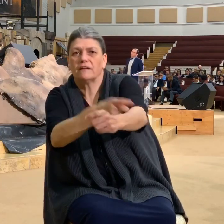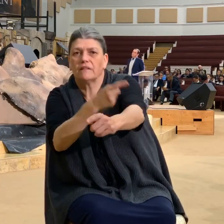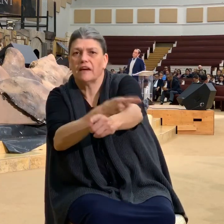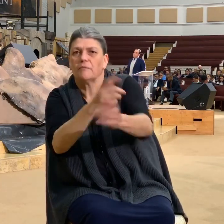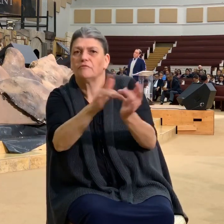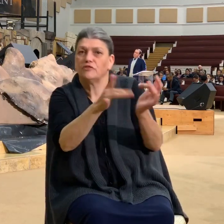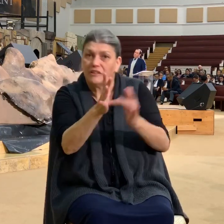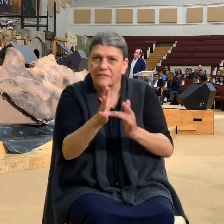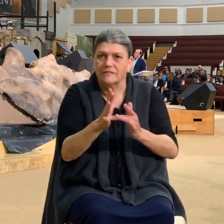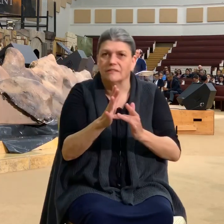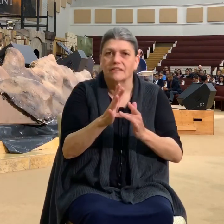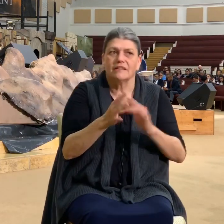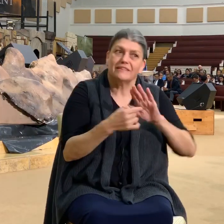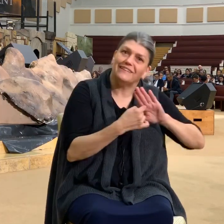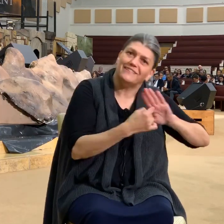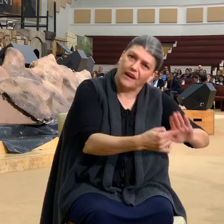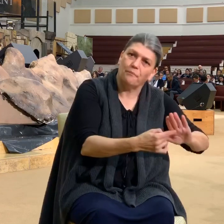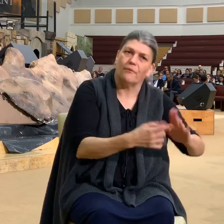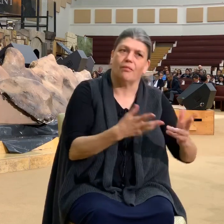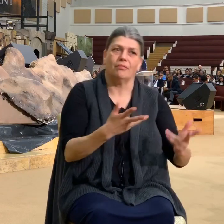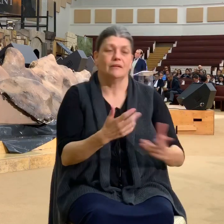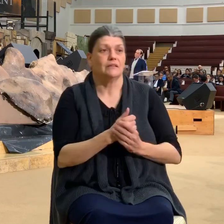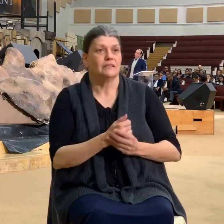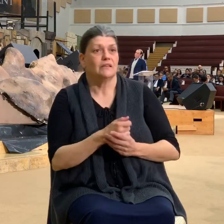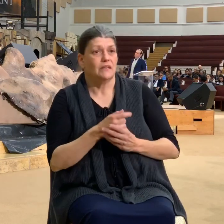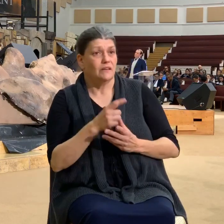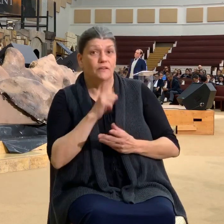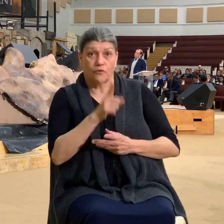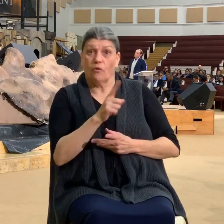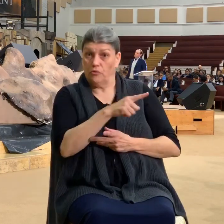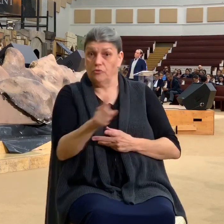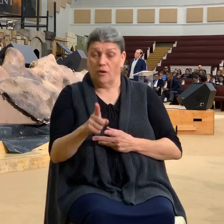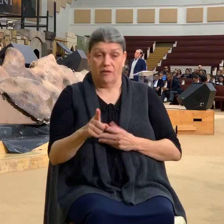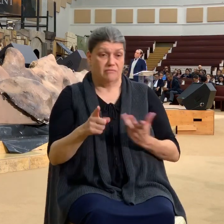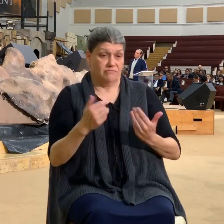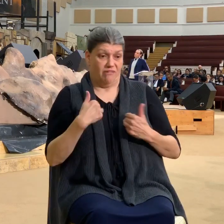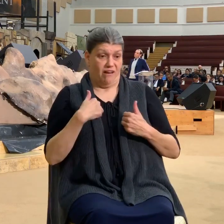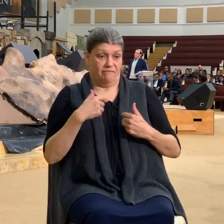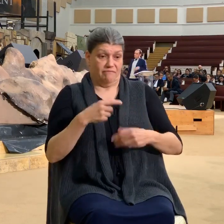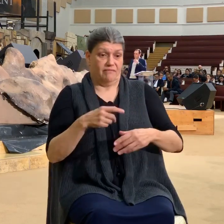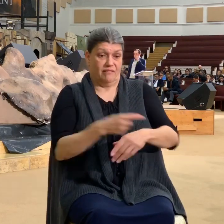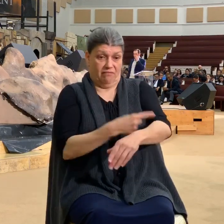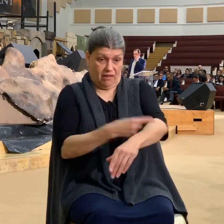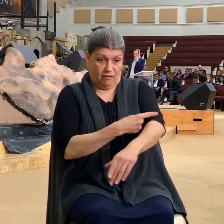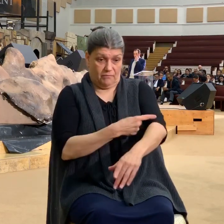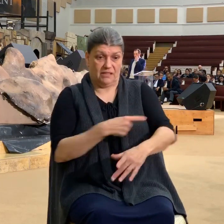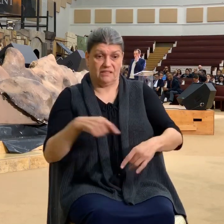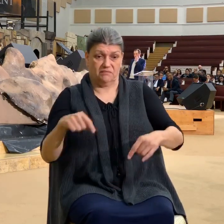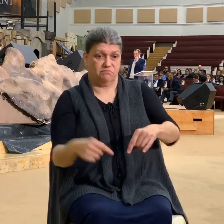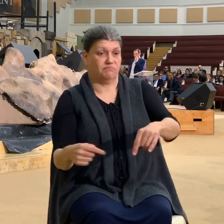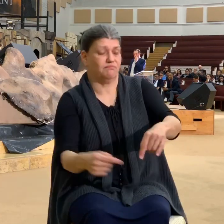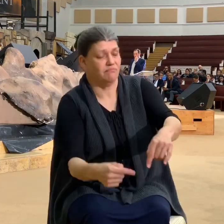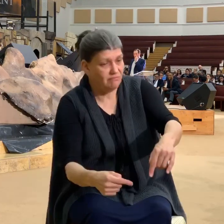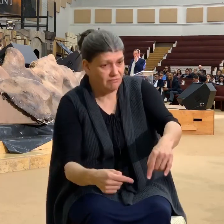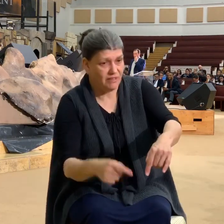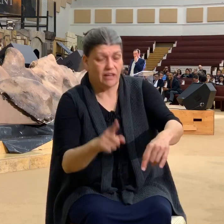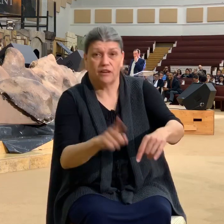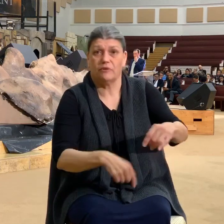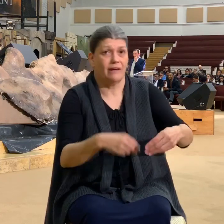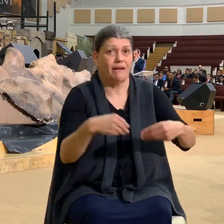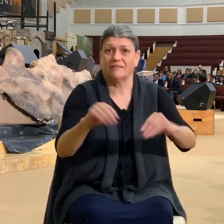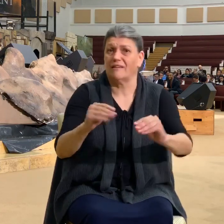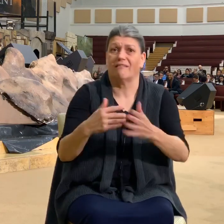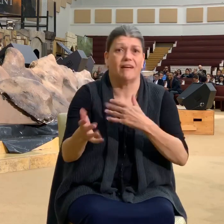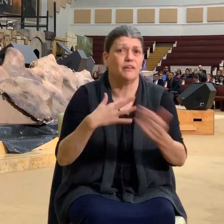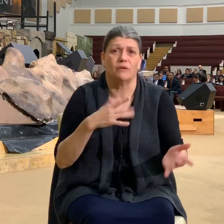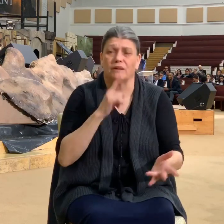your flock, and you're getting that lame lamb that you couldn't sell anyway. You're keeping the good ones,